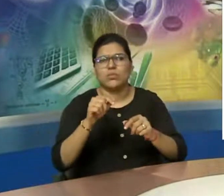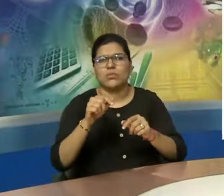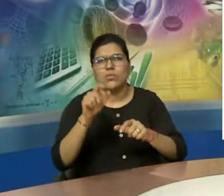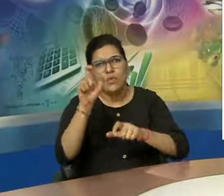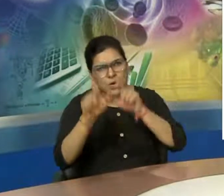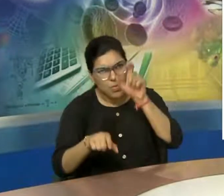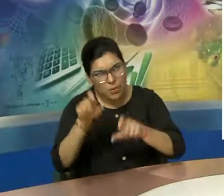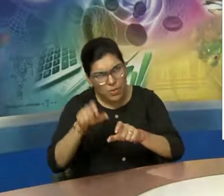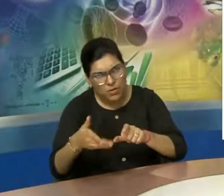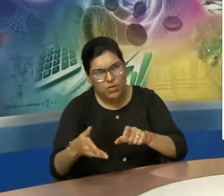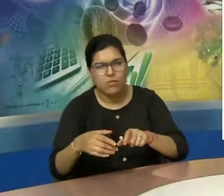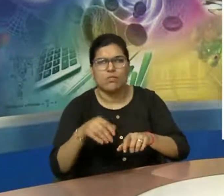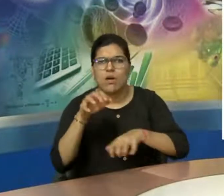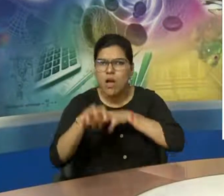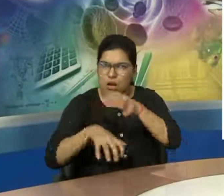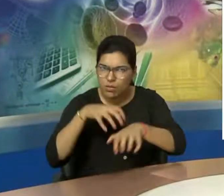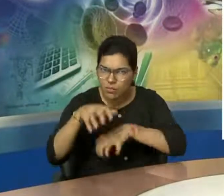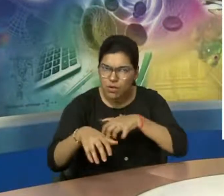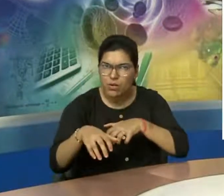and the next level is